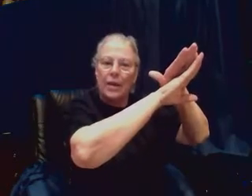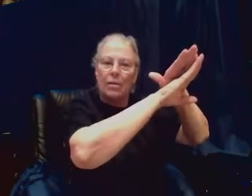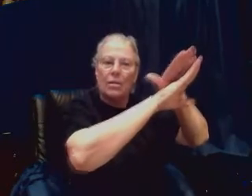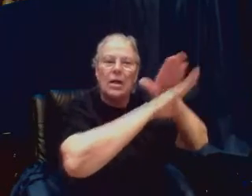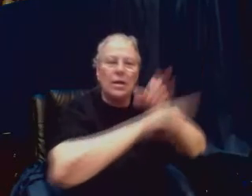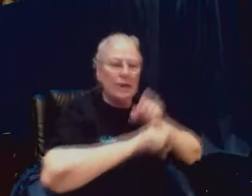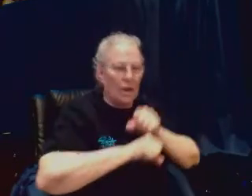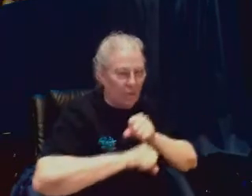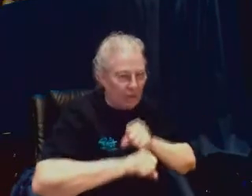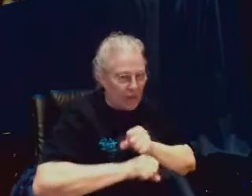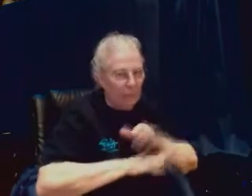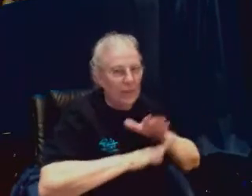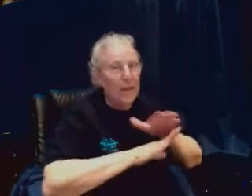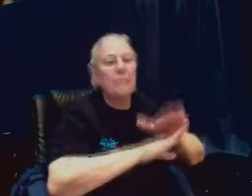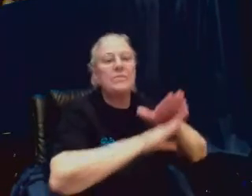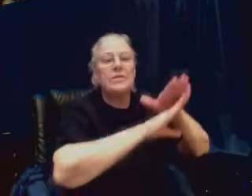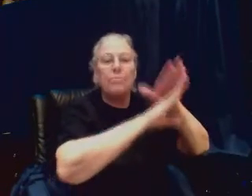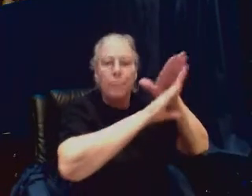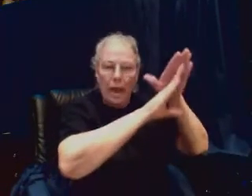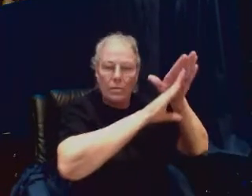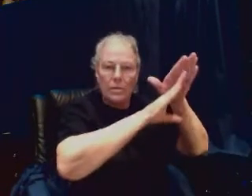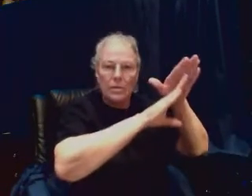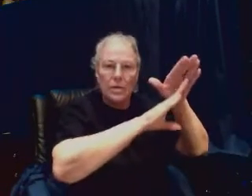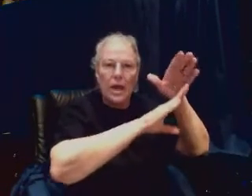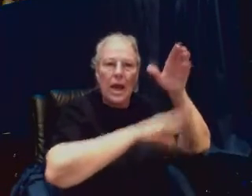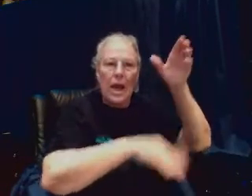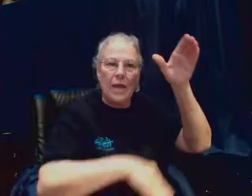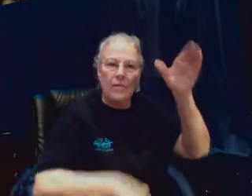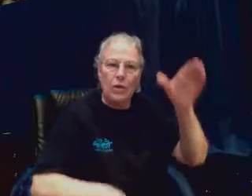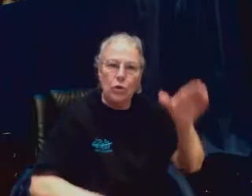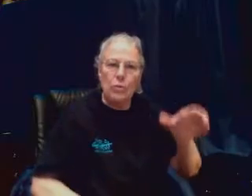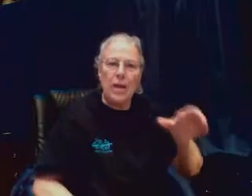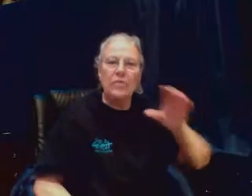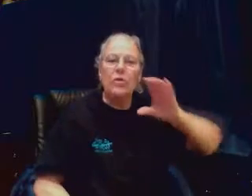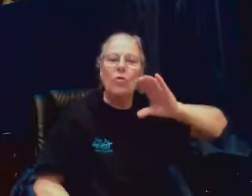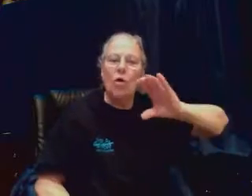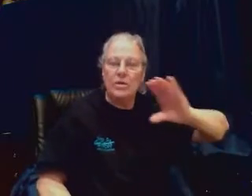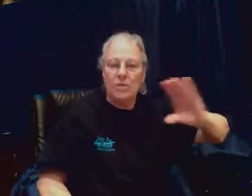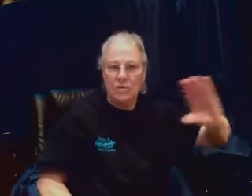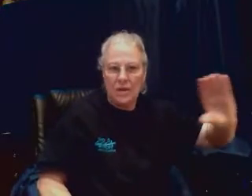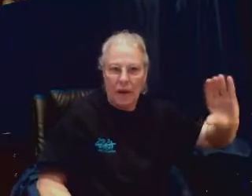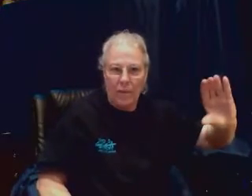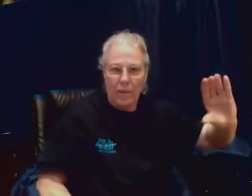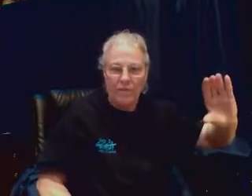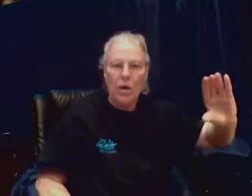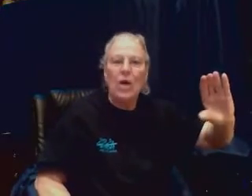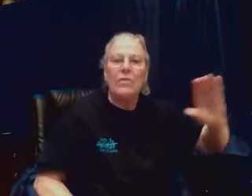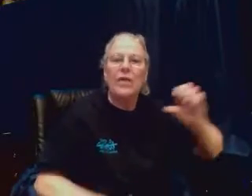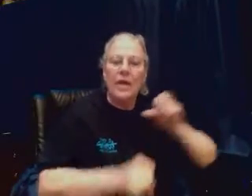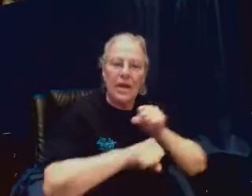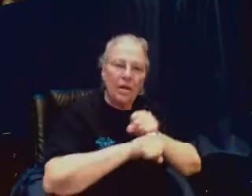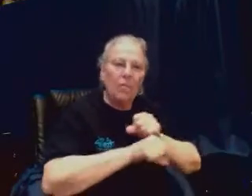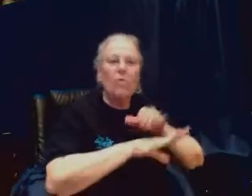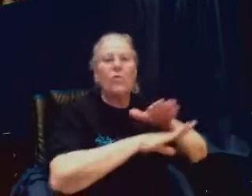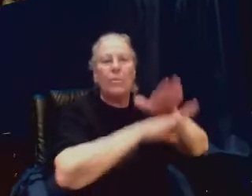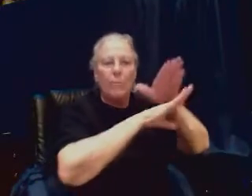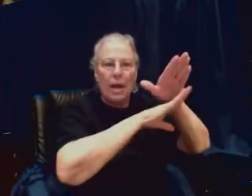uphill. Now that becomes the mountain, and then you make the cross on top of it, the hill or the